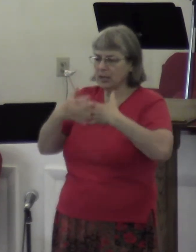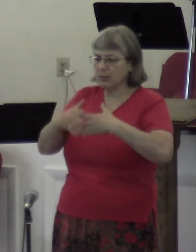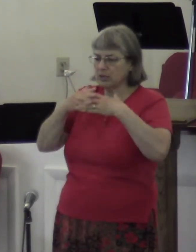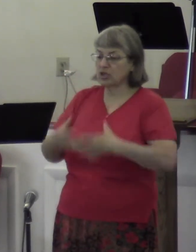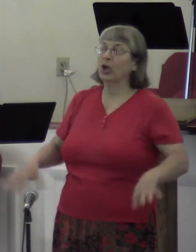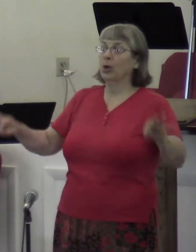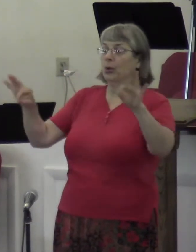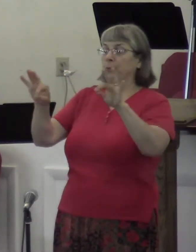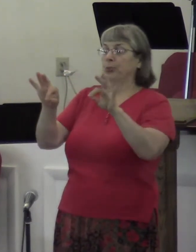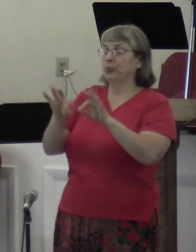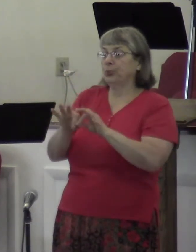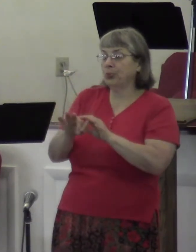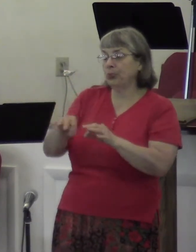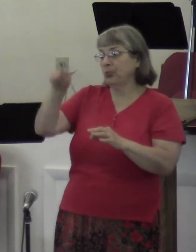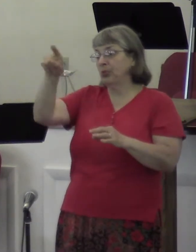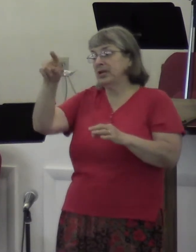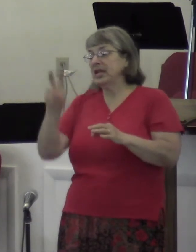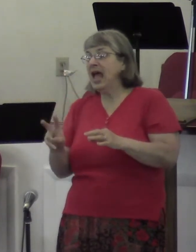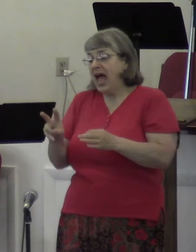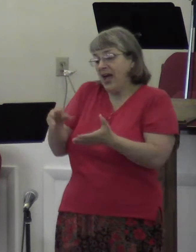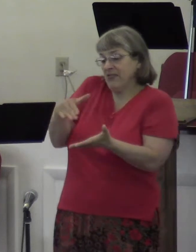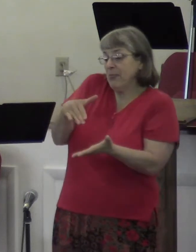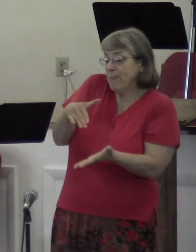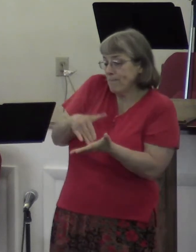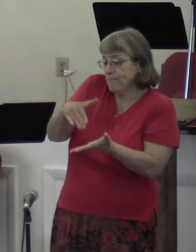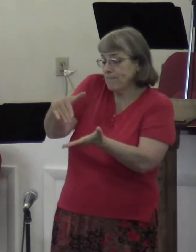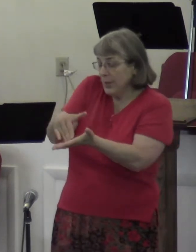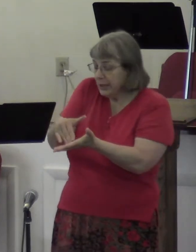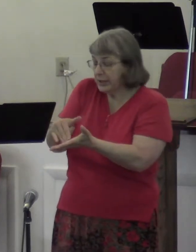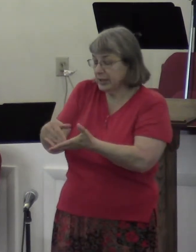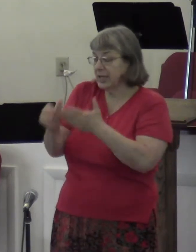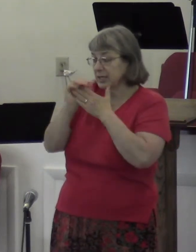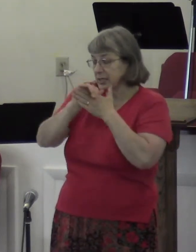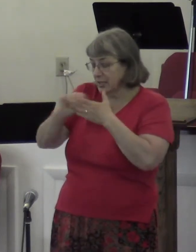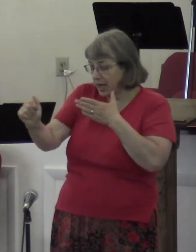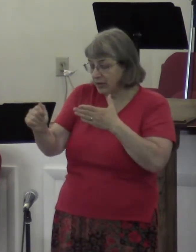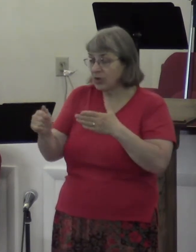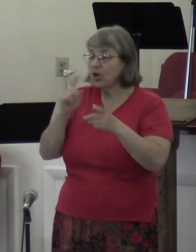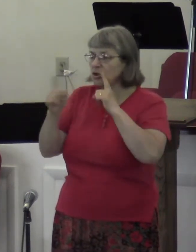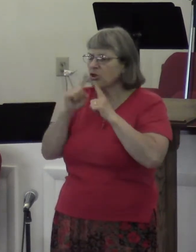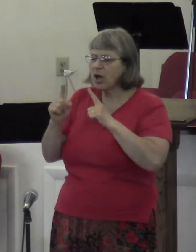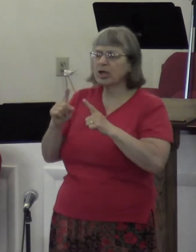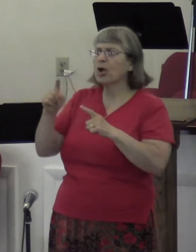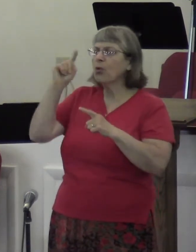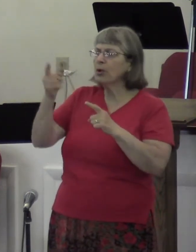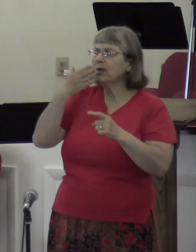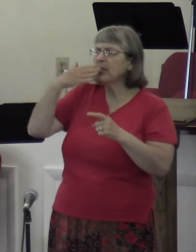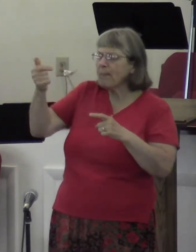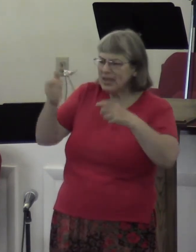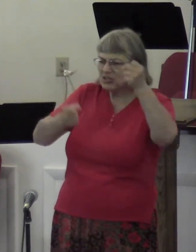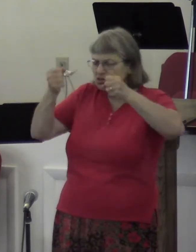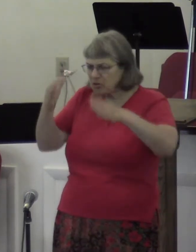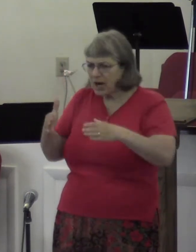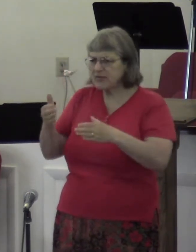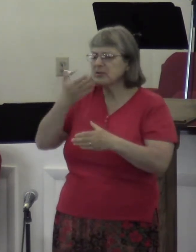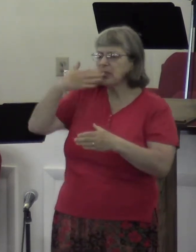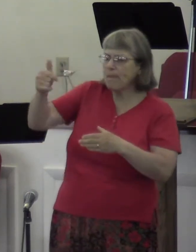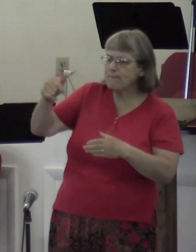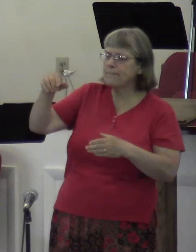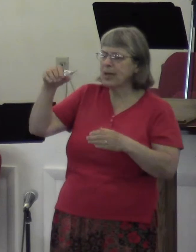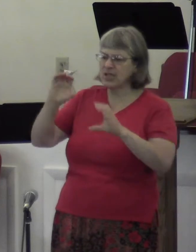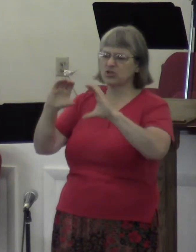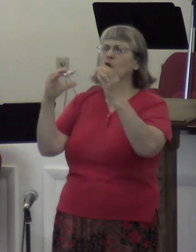worth $500,000. We're talking about one of the best race drivers, one of the best crews, one of the best car builders, you know,